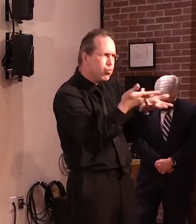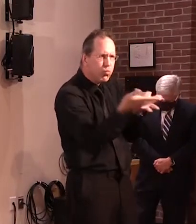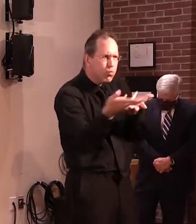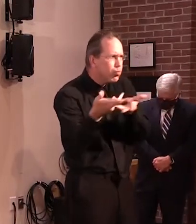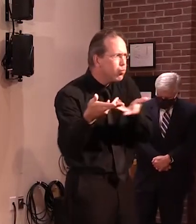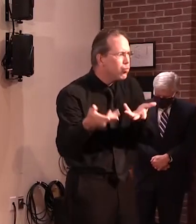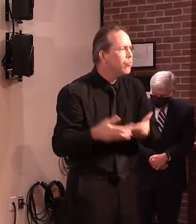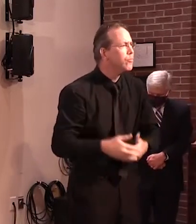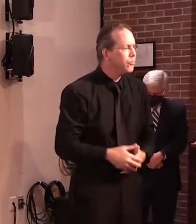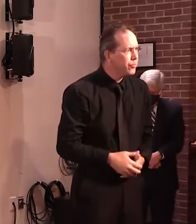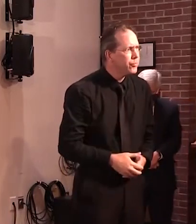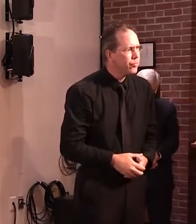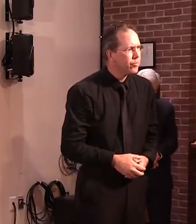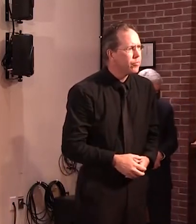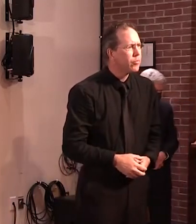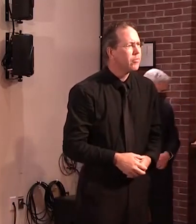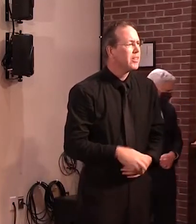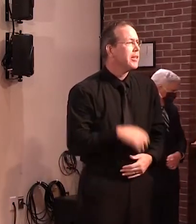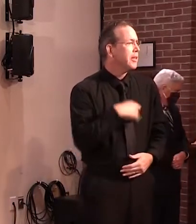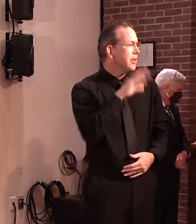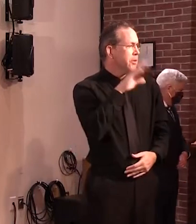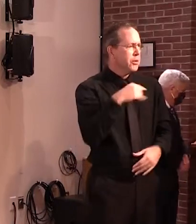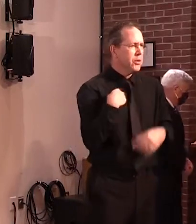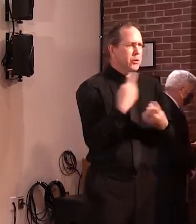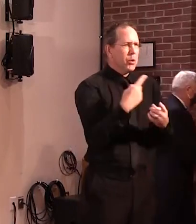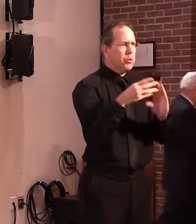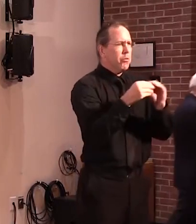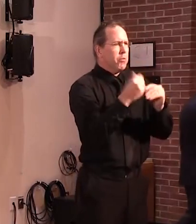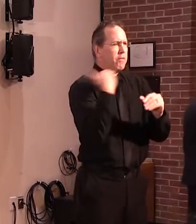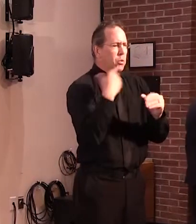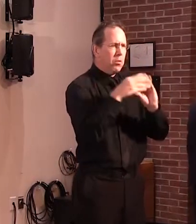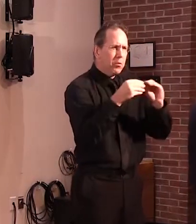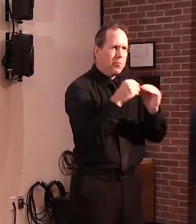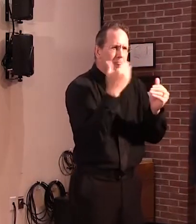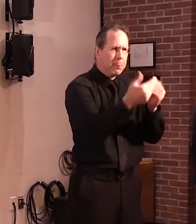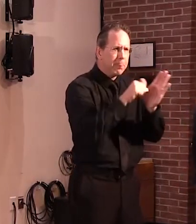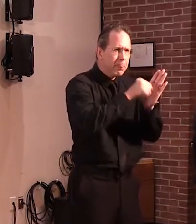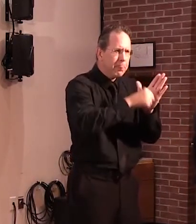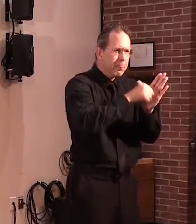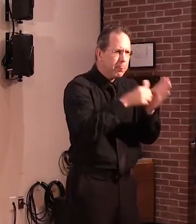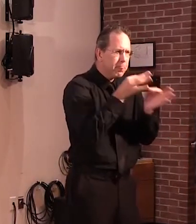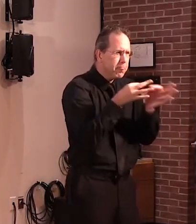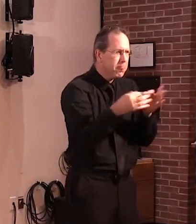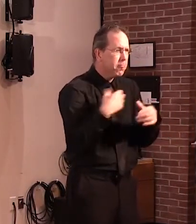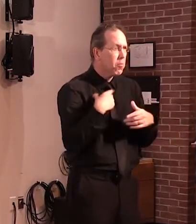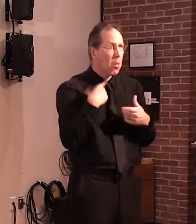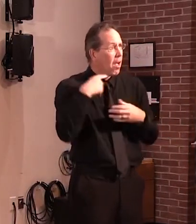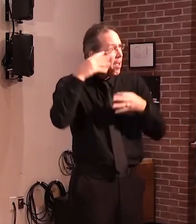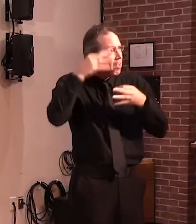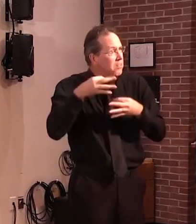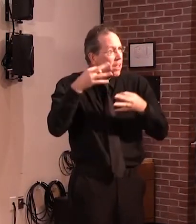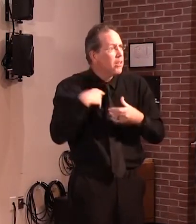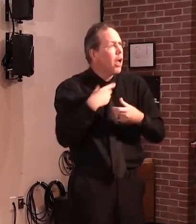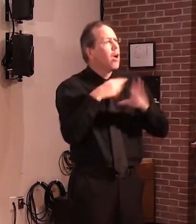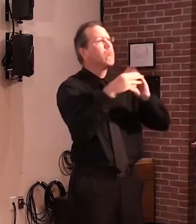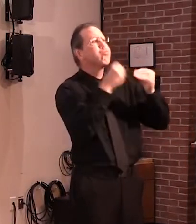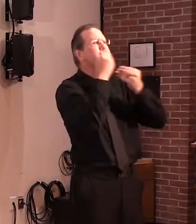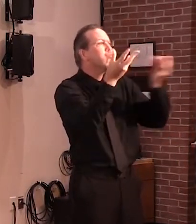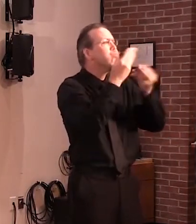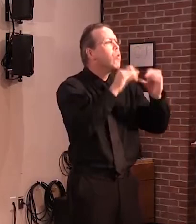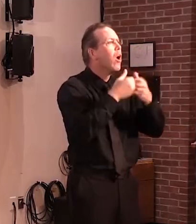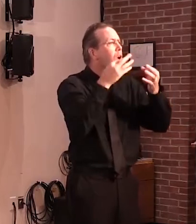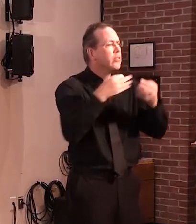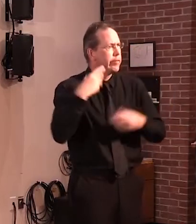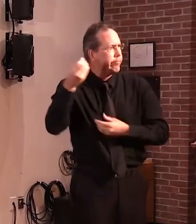my decisions throughout this pandemic, from the closures and other mitigation steps in March and April, to the methodical reopening